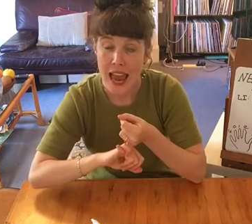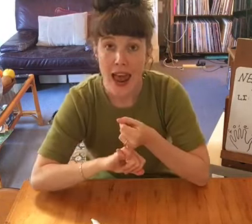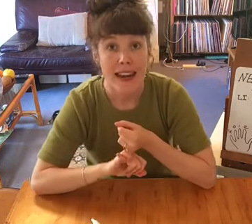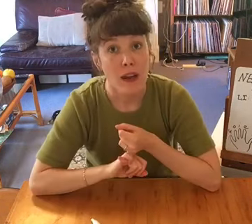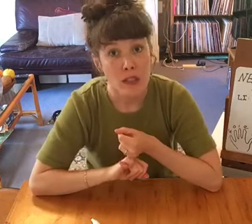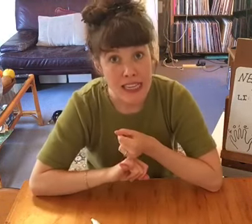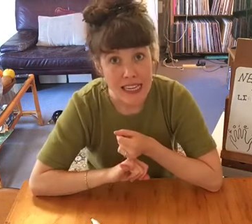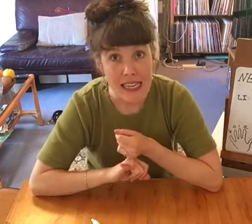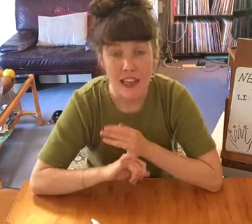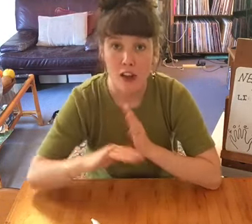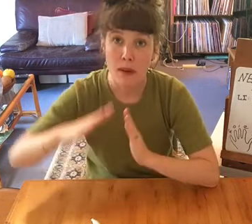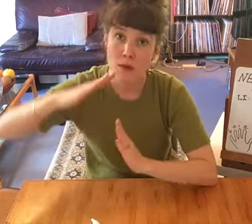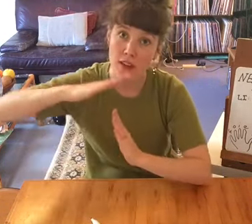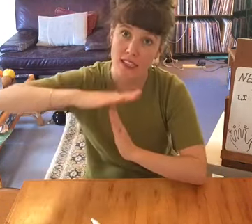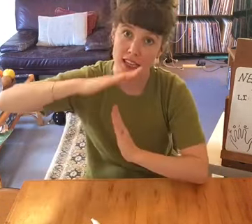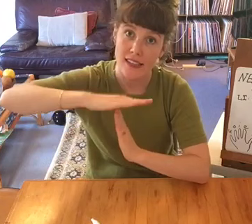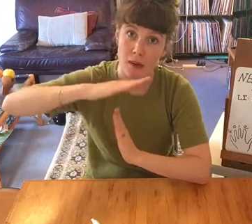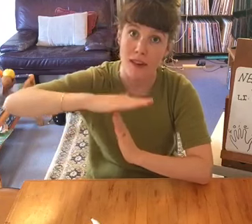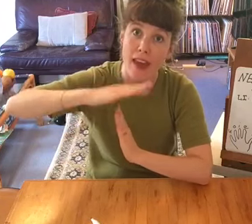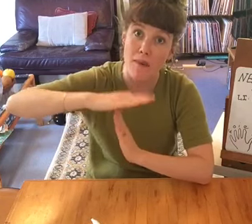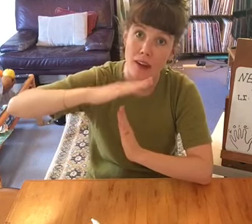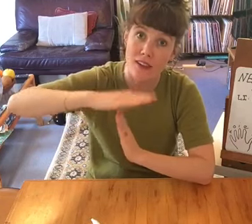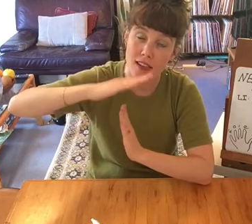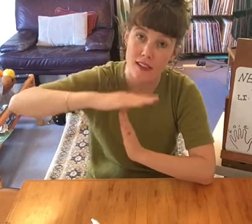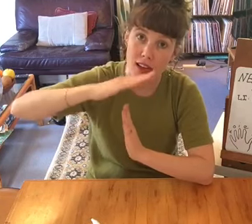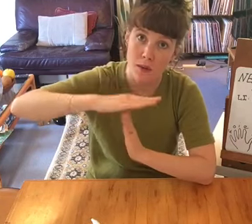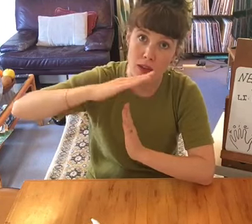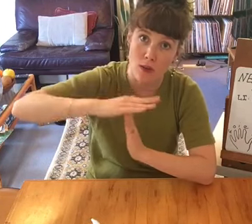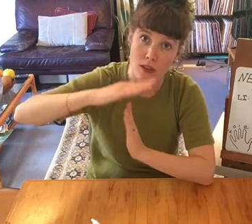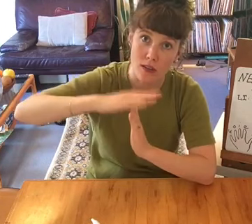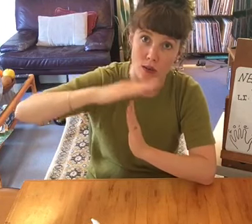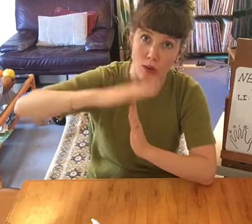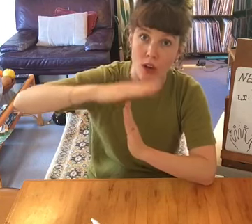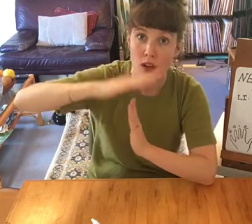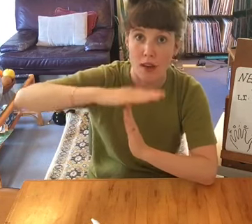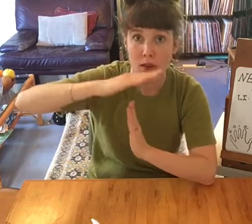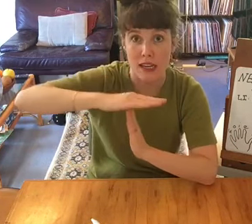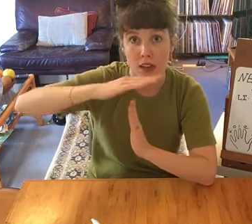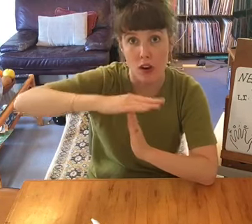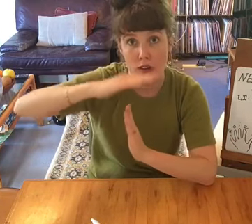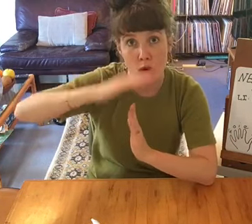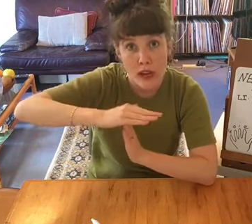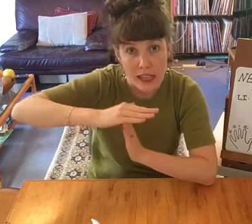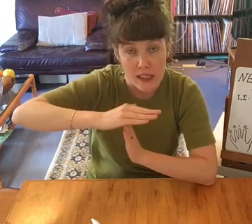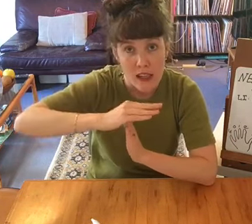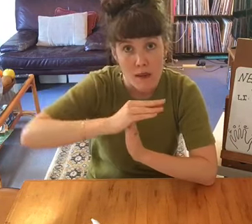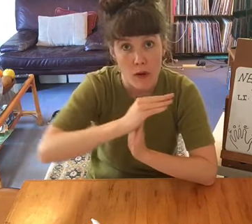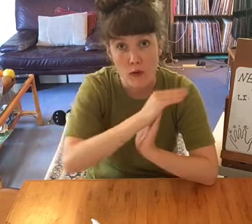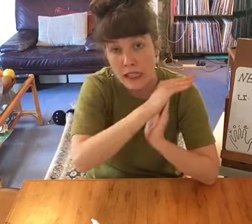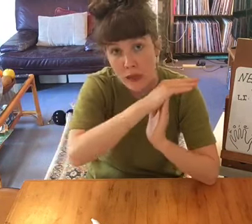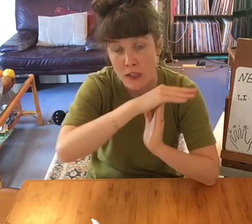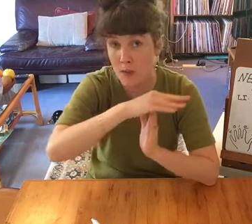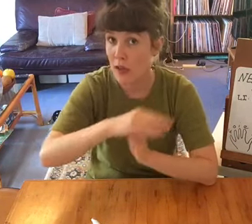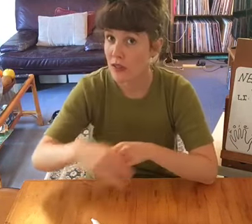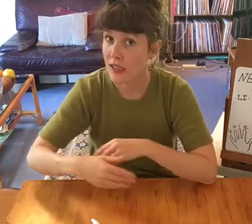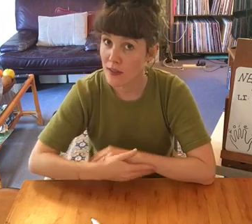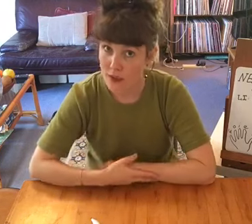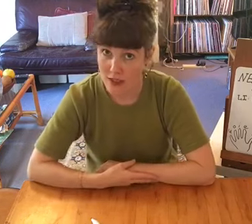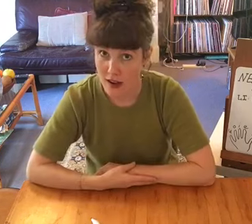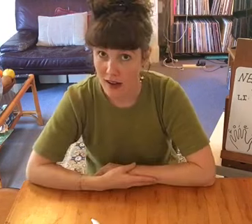now T. A lot of people think T is going to be that because that's the sign we use at school if we need to go to the toilet. But really we should be using a different sign.